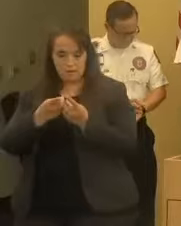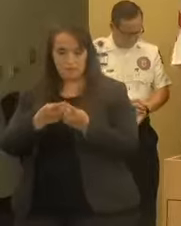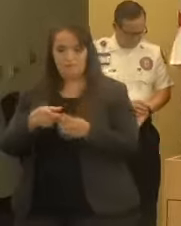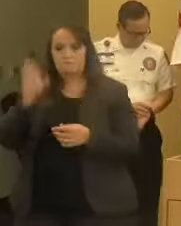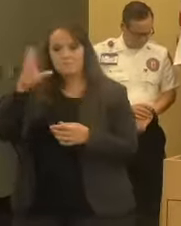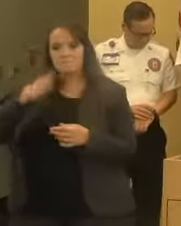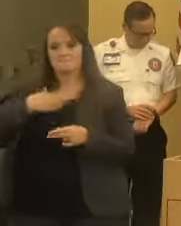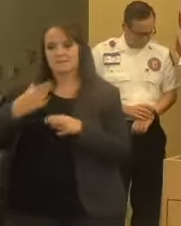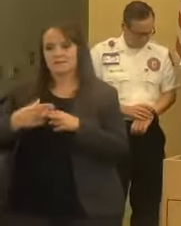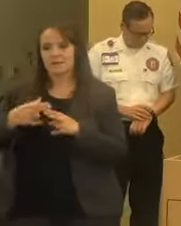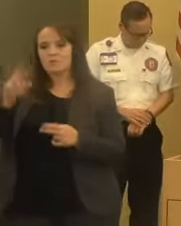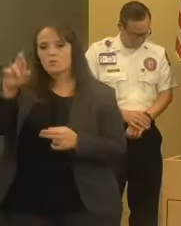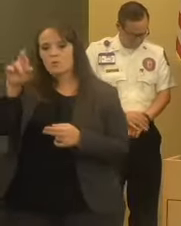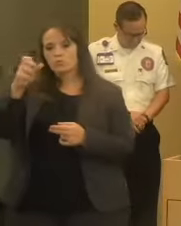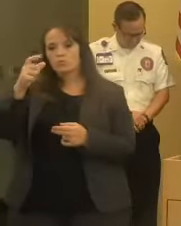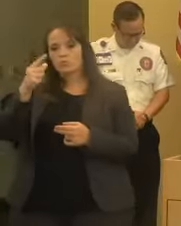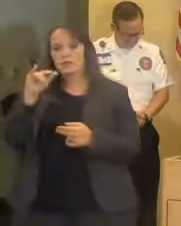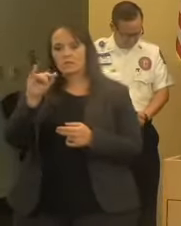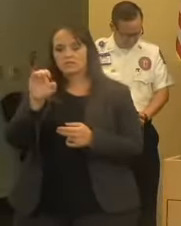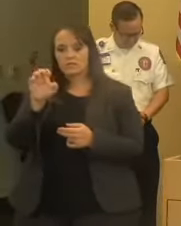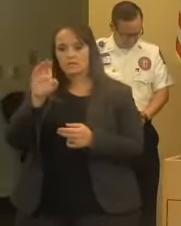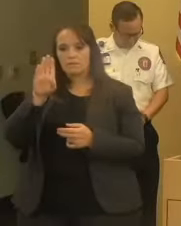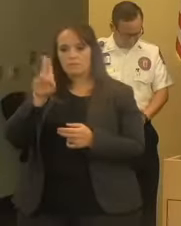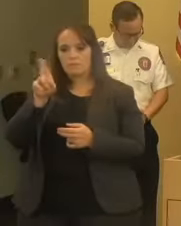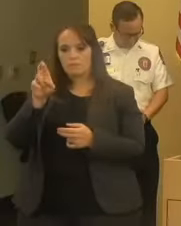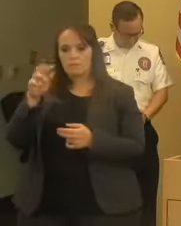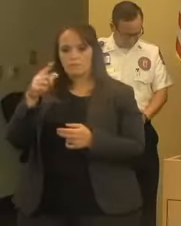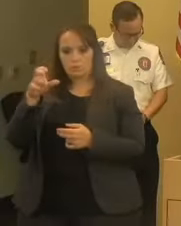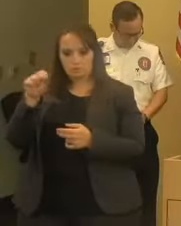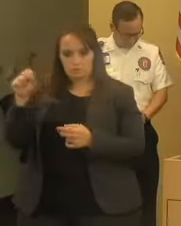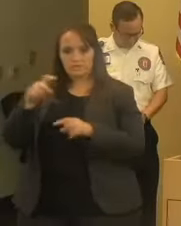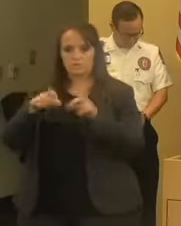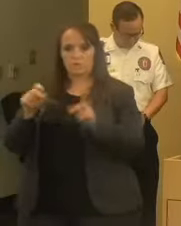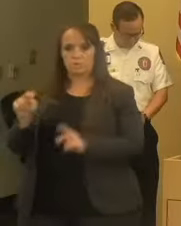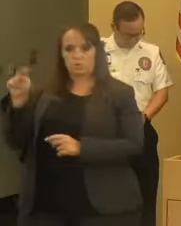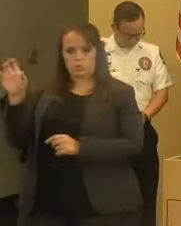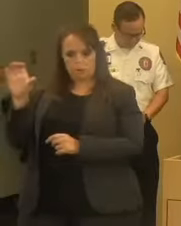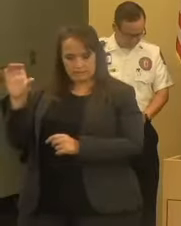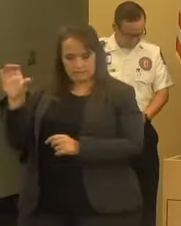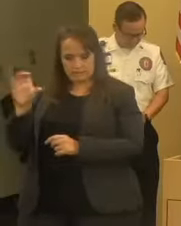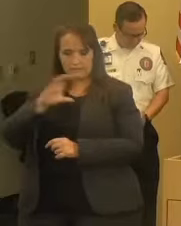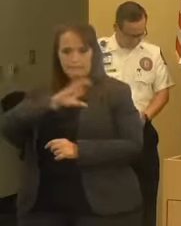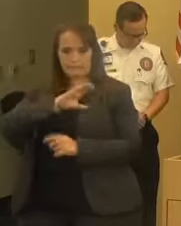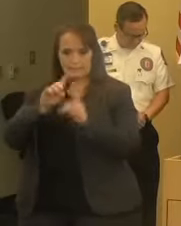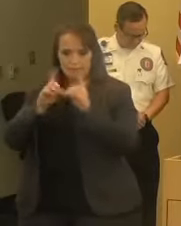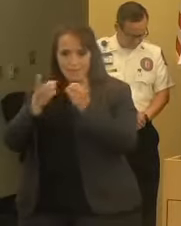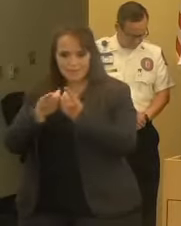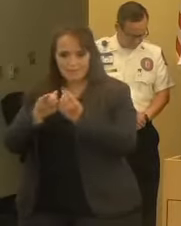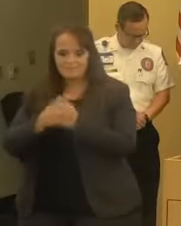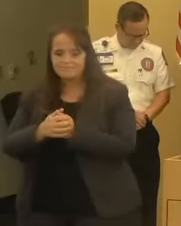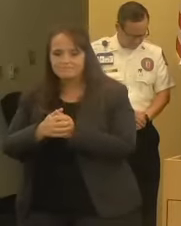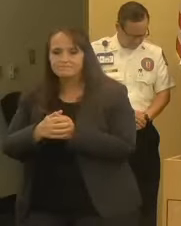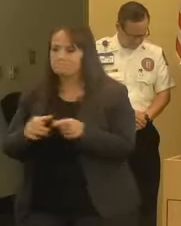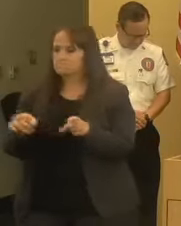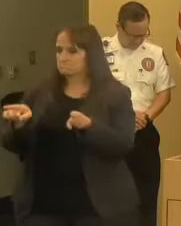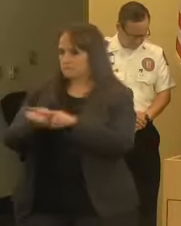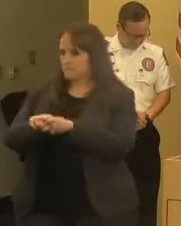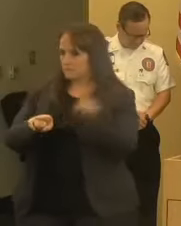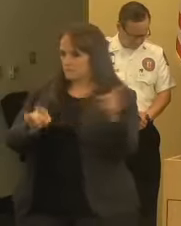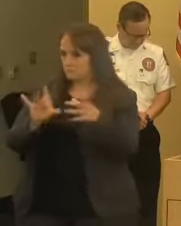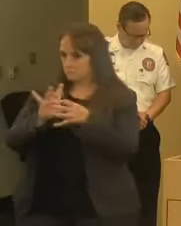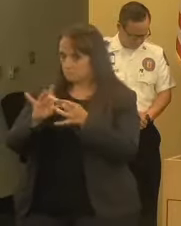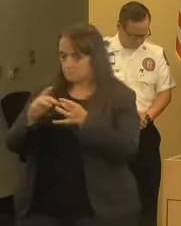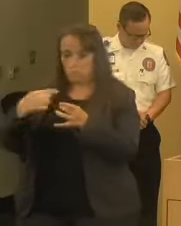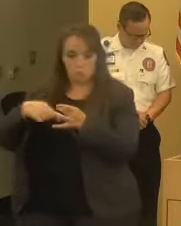Hi, I'm Chief Reggie Burgess, B-U-R-G-E-S-S, from the city of North Charleston. As Chief Richie has stated, we